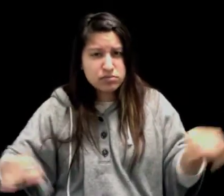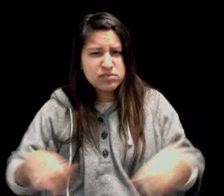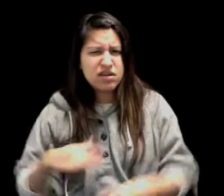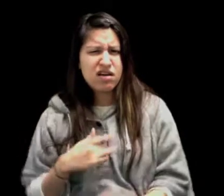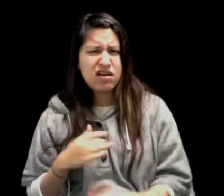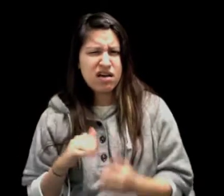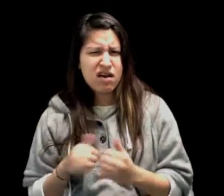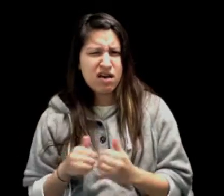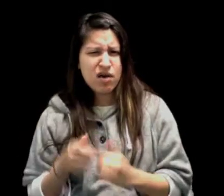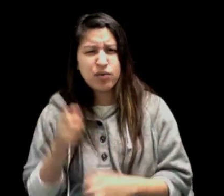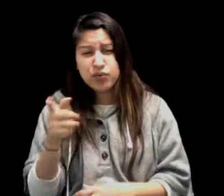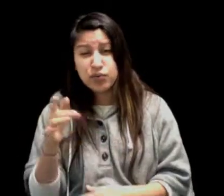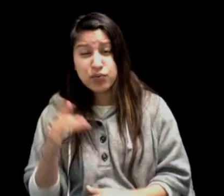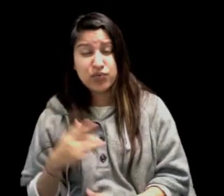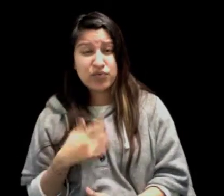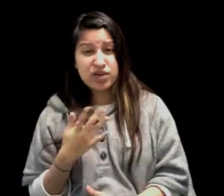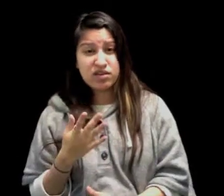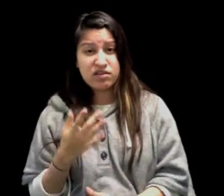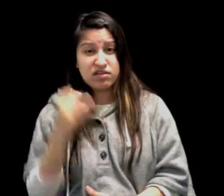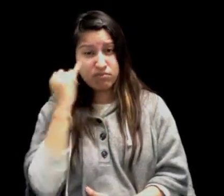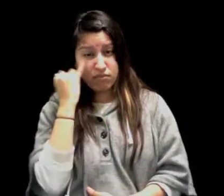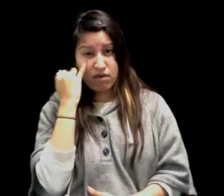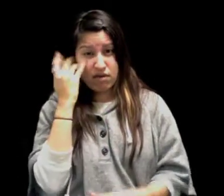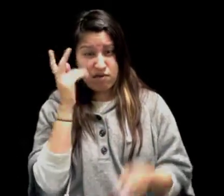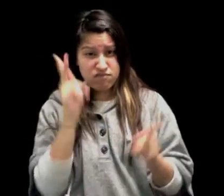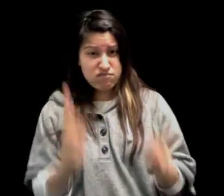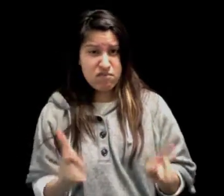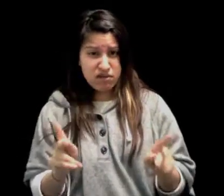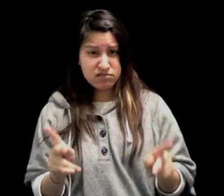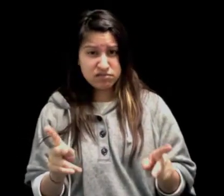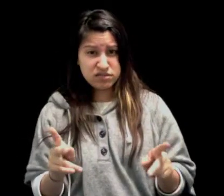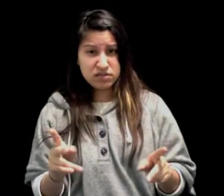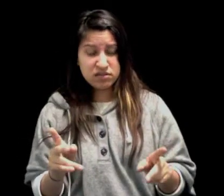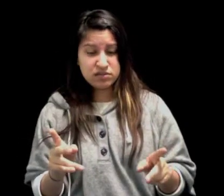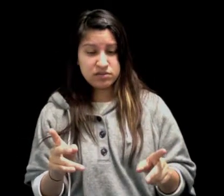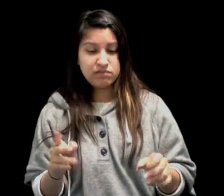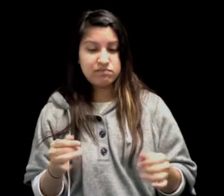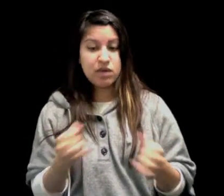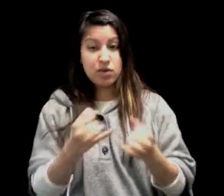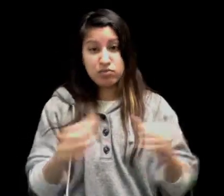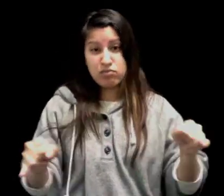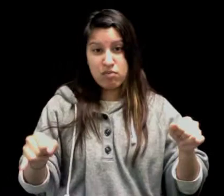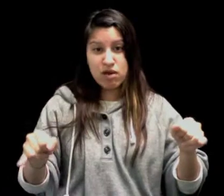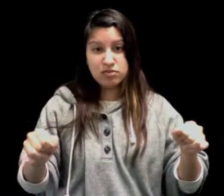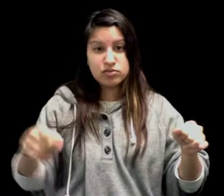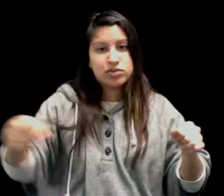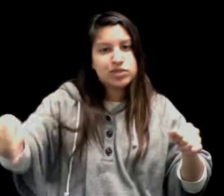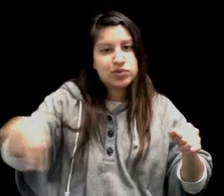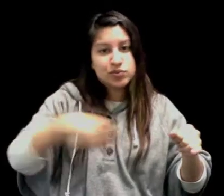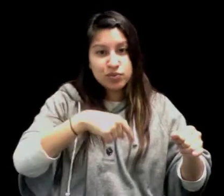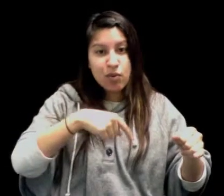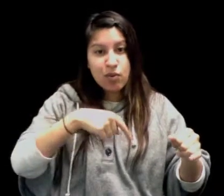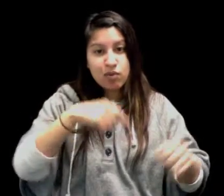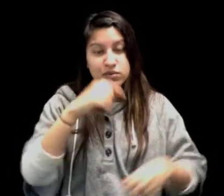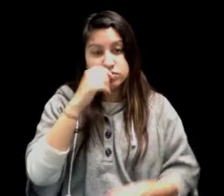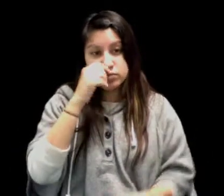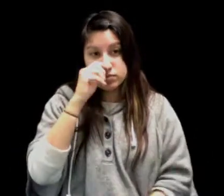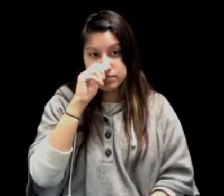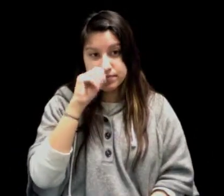obvious answer is yes, but allow the teens the opportunity to discover why this is the case. In terms of